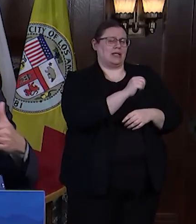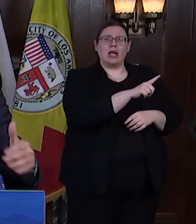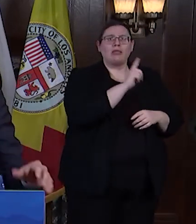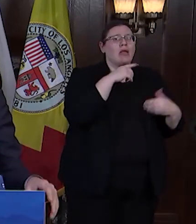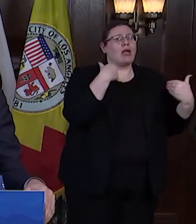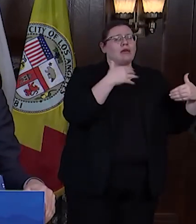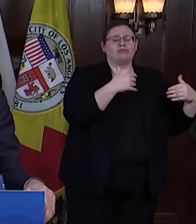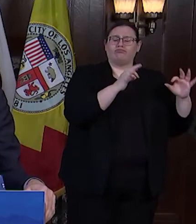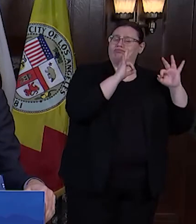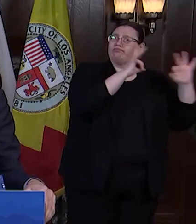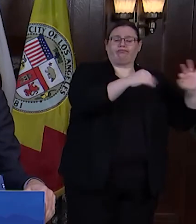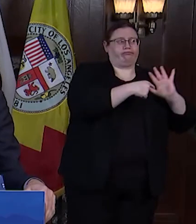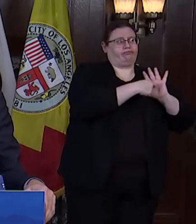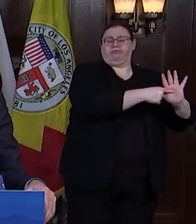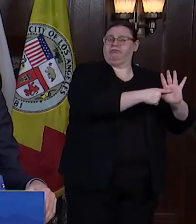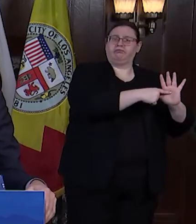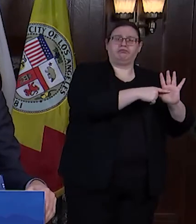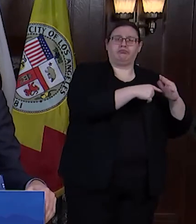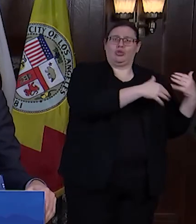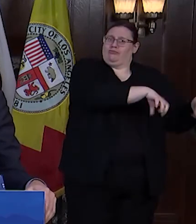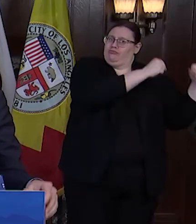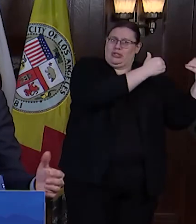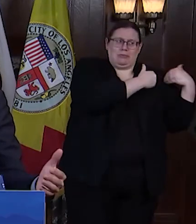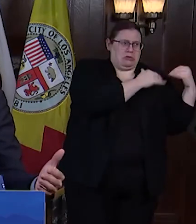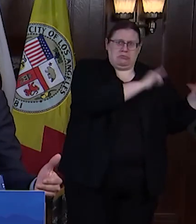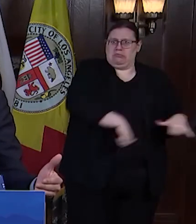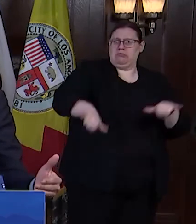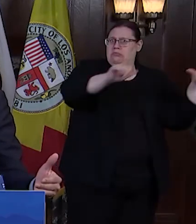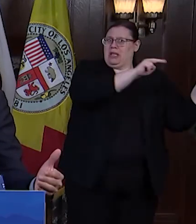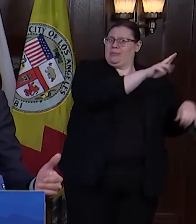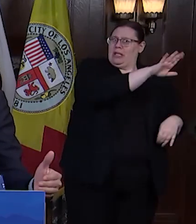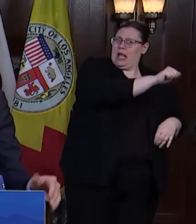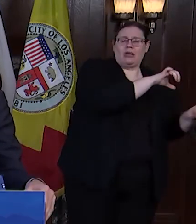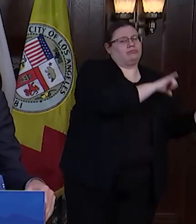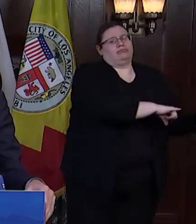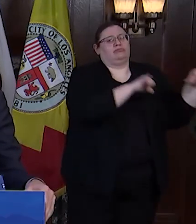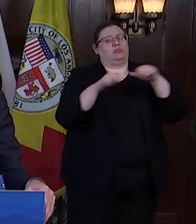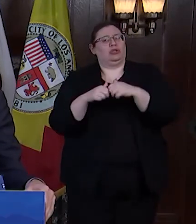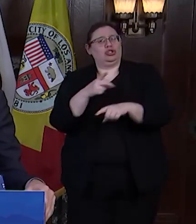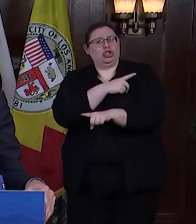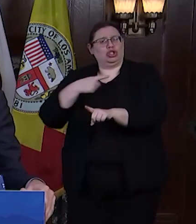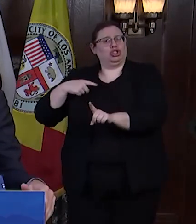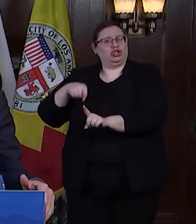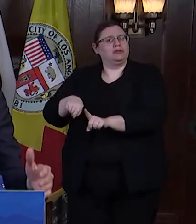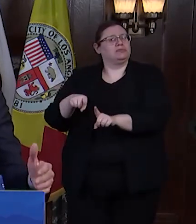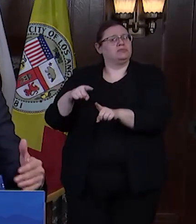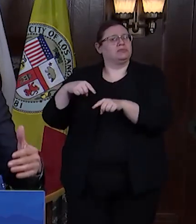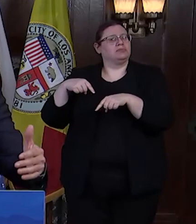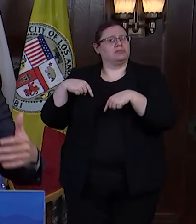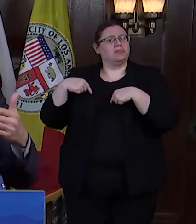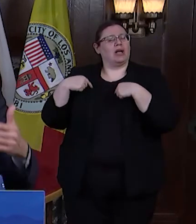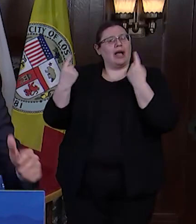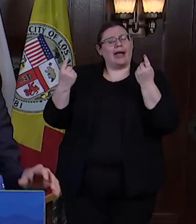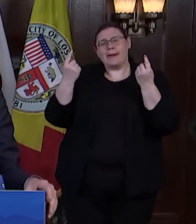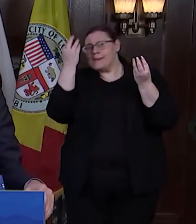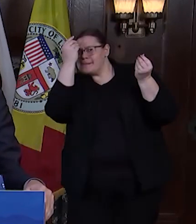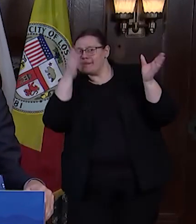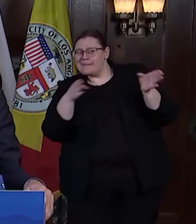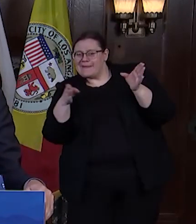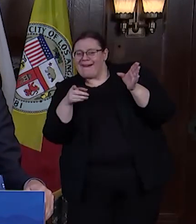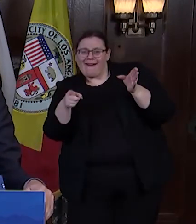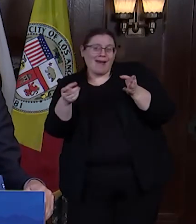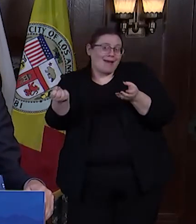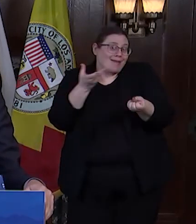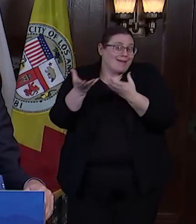responsibility as the NBA has been throughout. We need to do the same thing with the Dodgers. And I know there's been thoughts and plans the Dodgers presented